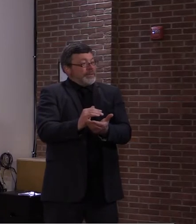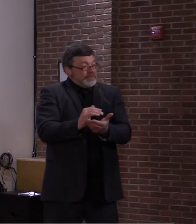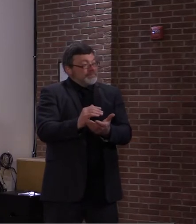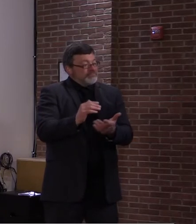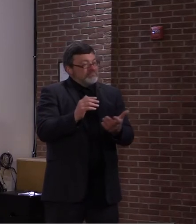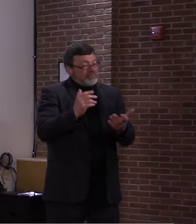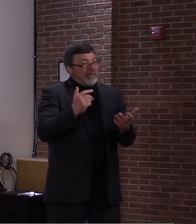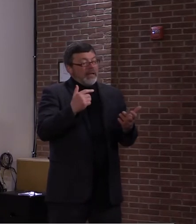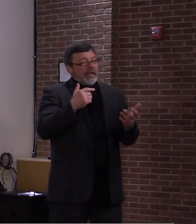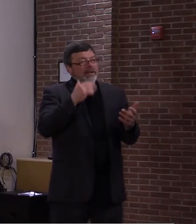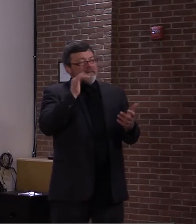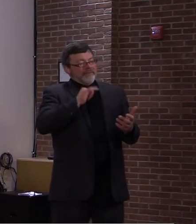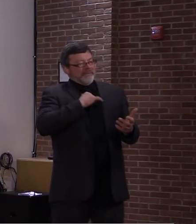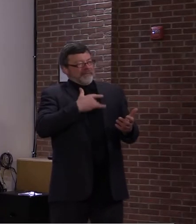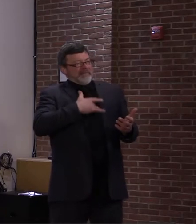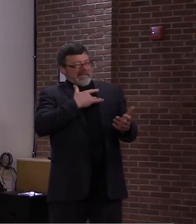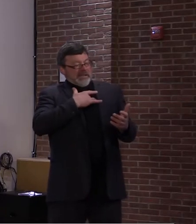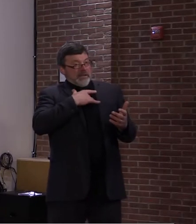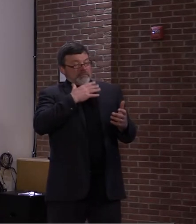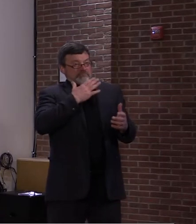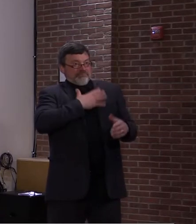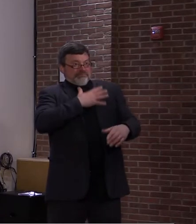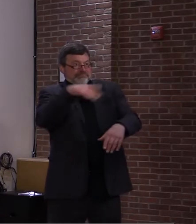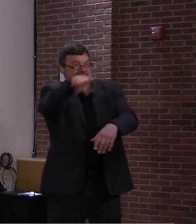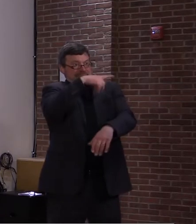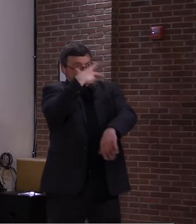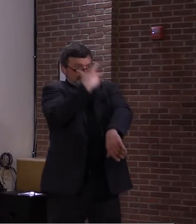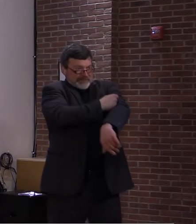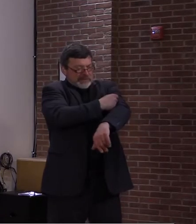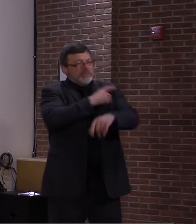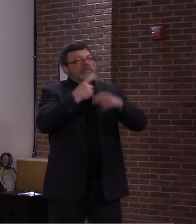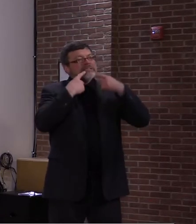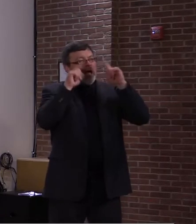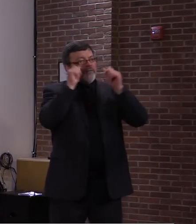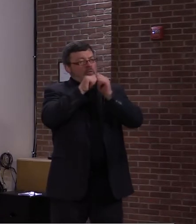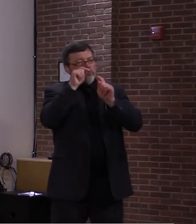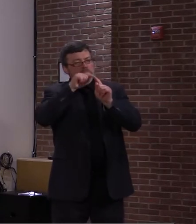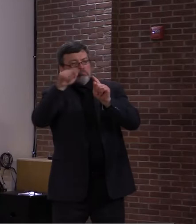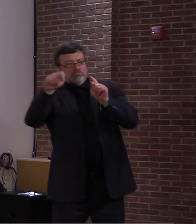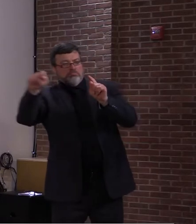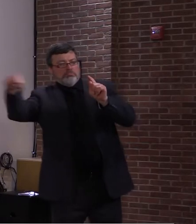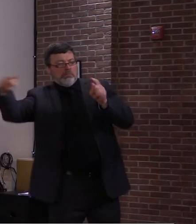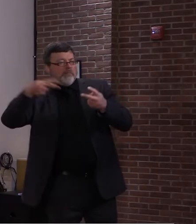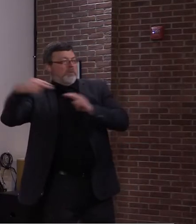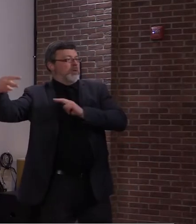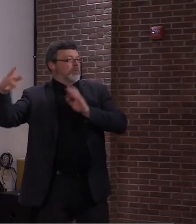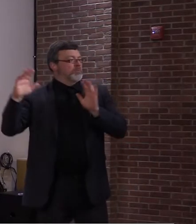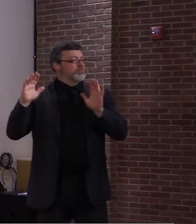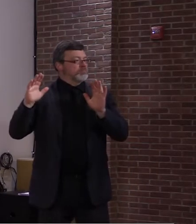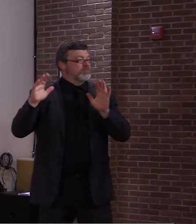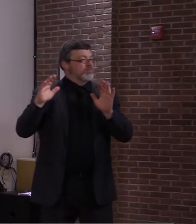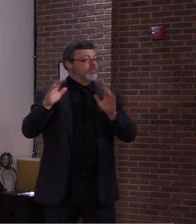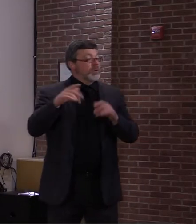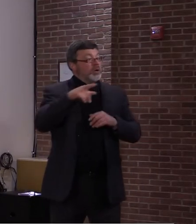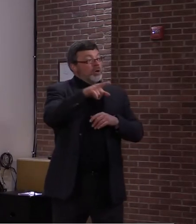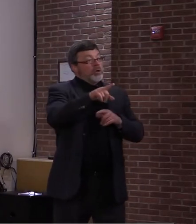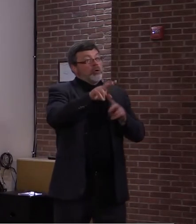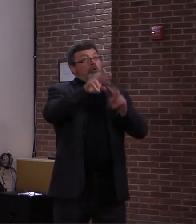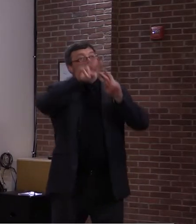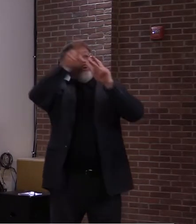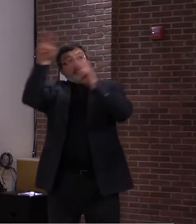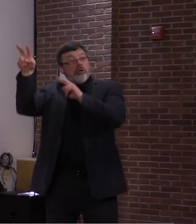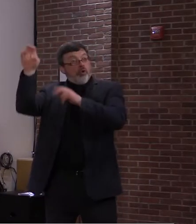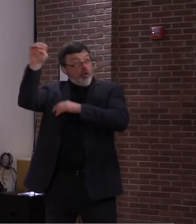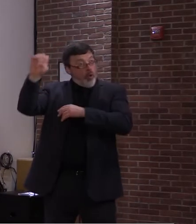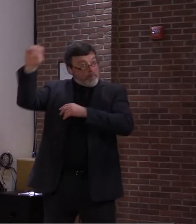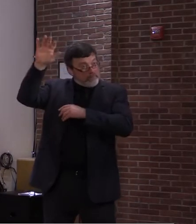that are now seeing other variants again of Omicron, including in South Africa now. So the whole scientific community